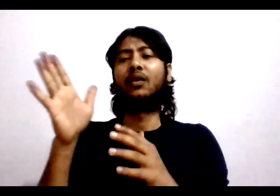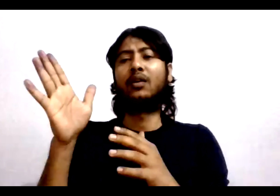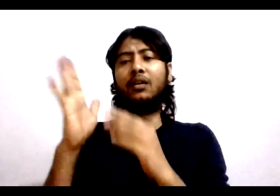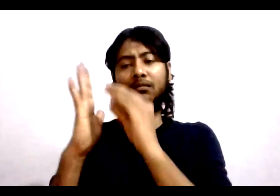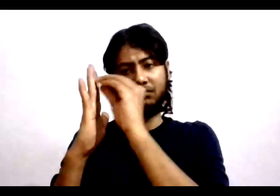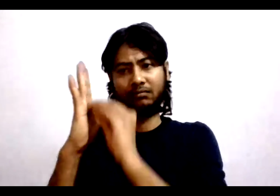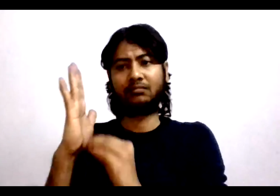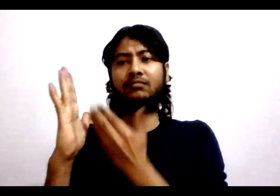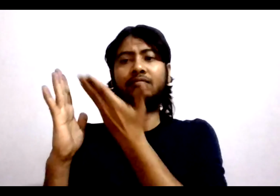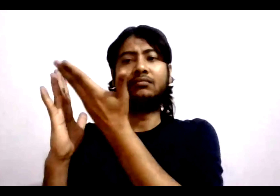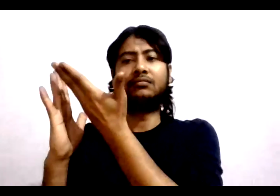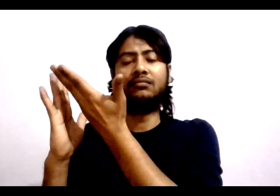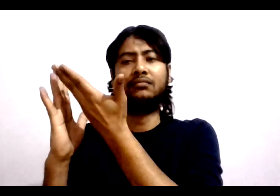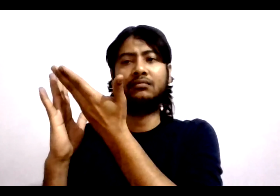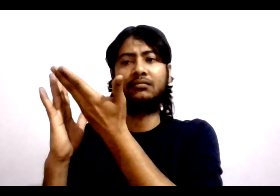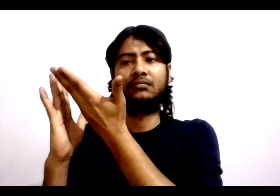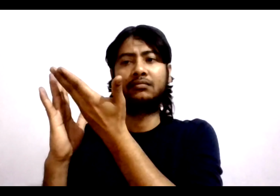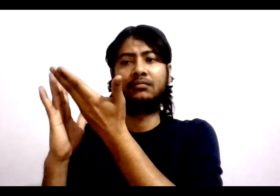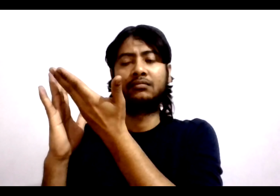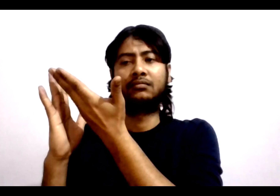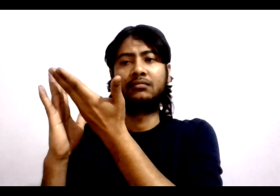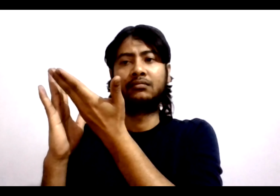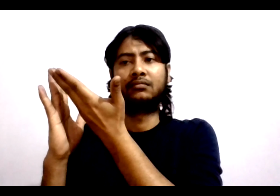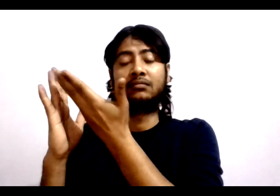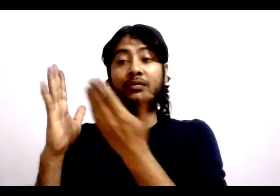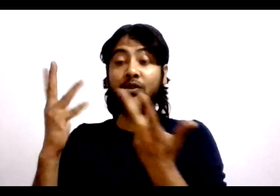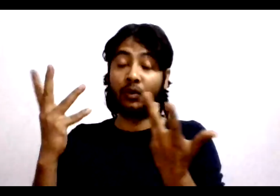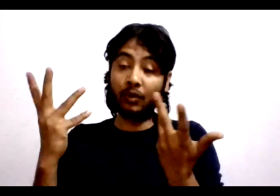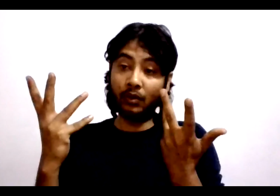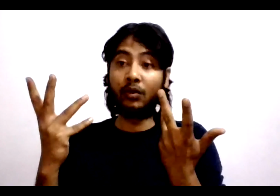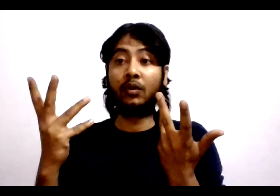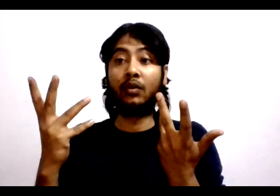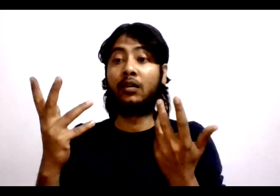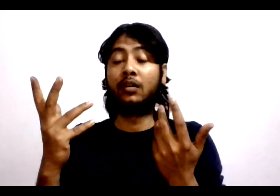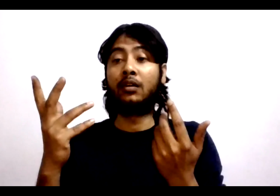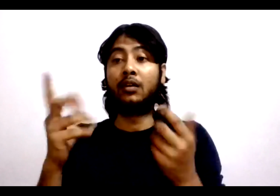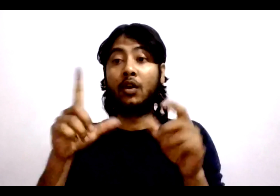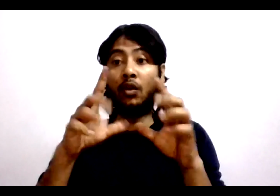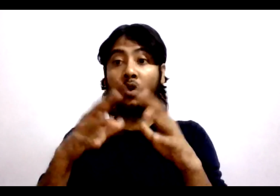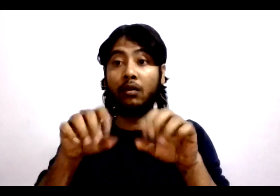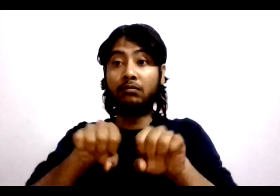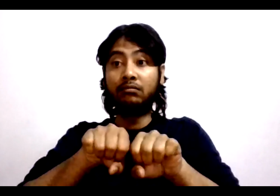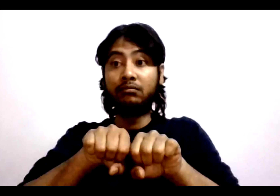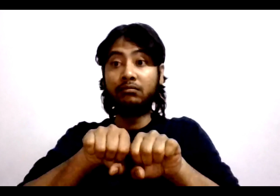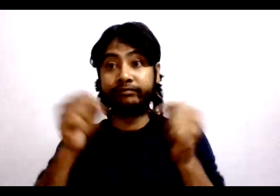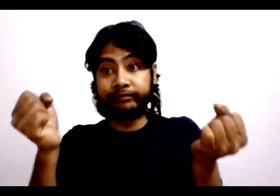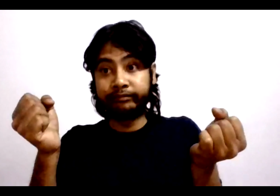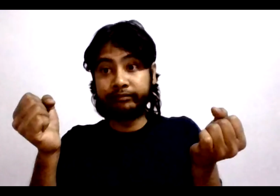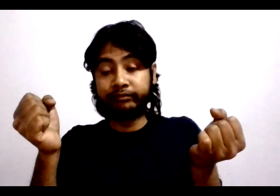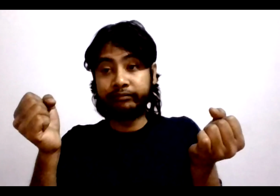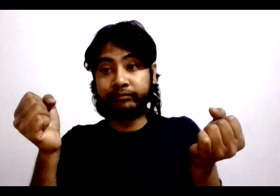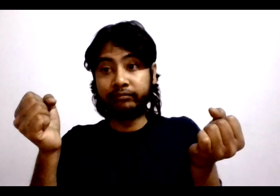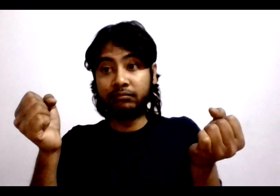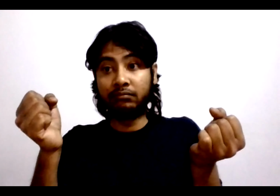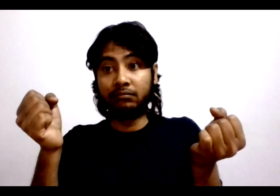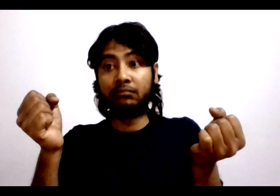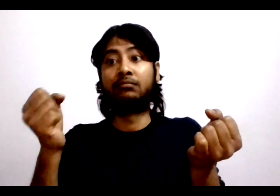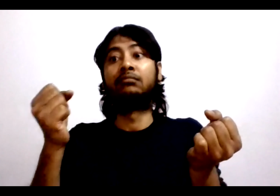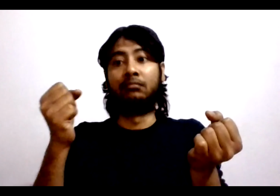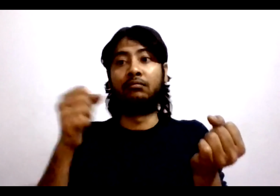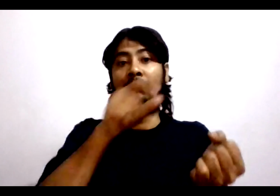and eventually it is for the courts to ensure that when law is not protected, the law is not implemented, and people approach the